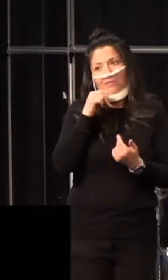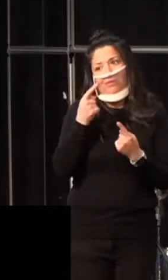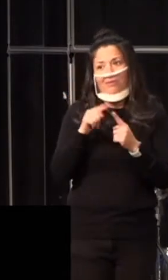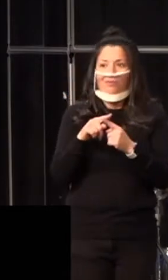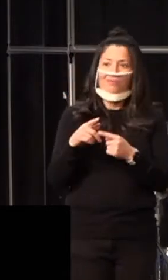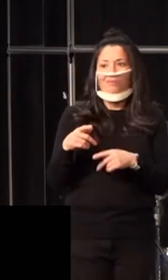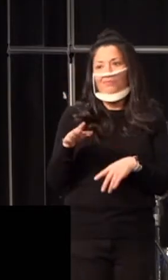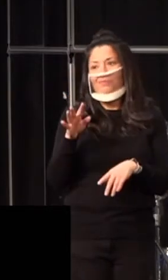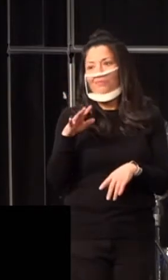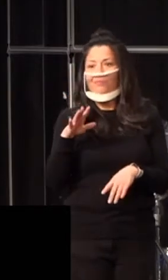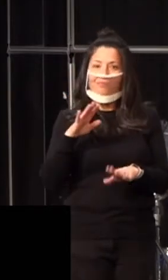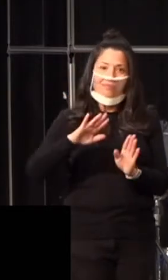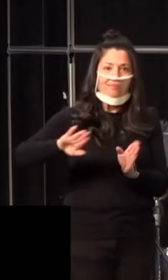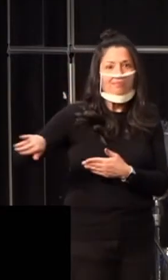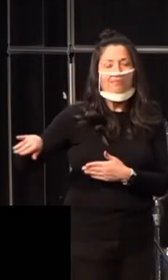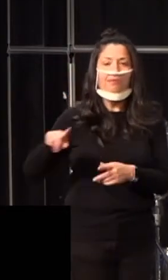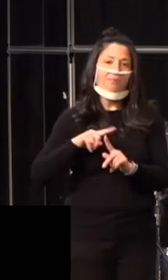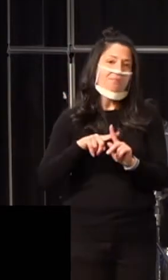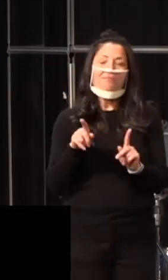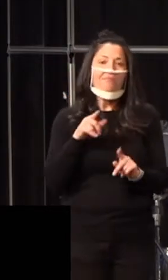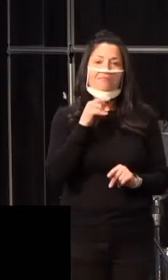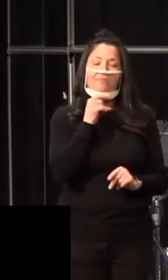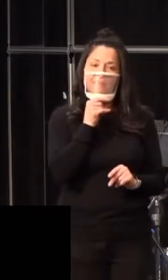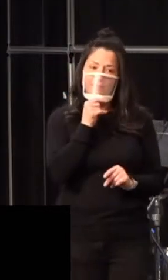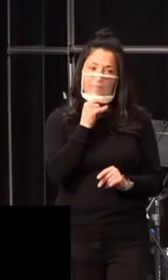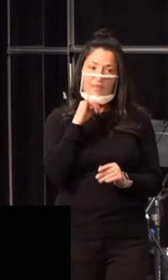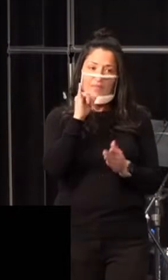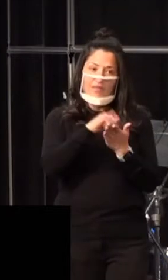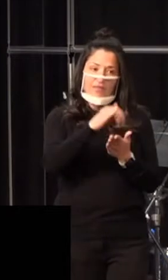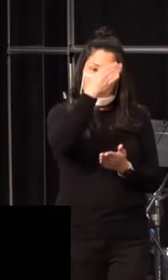on this mission, and he is very, very reluctant.